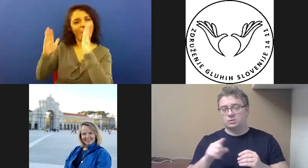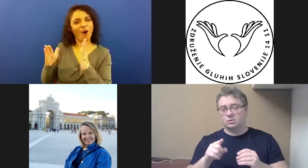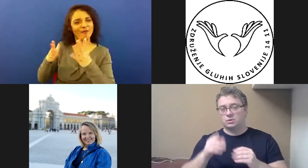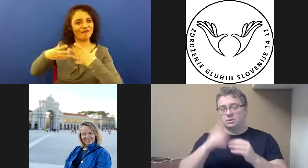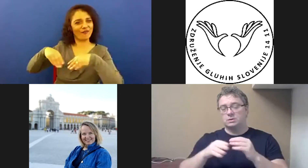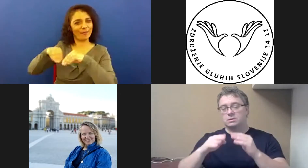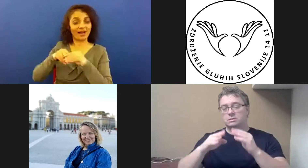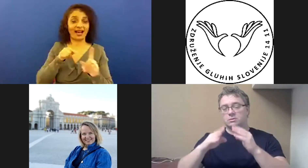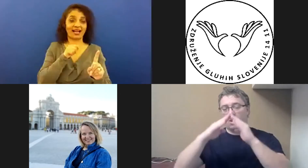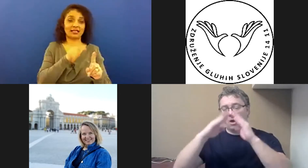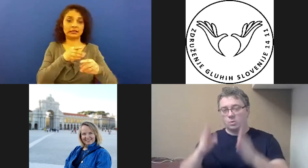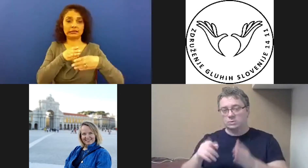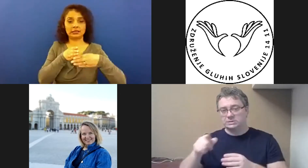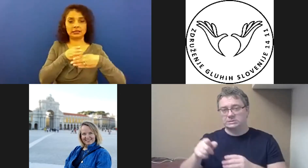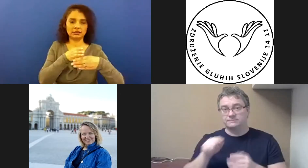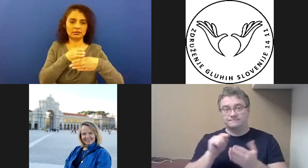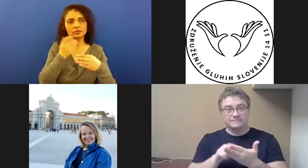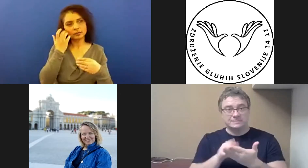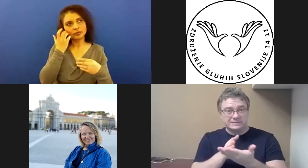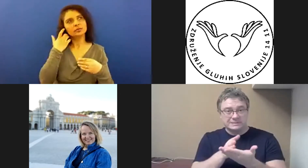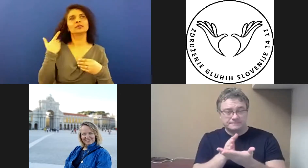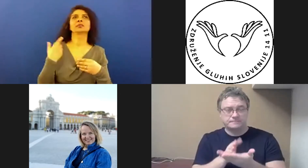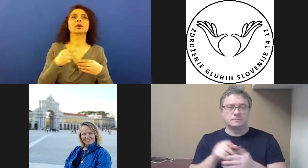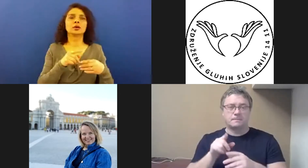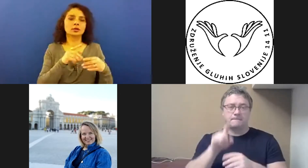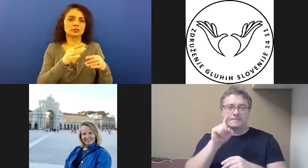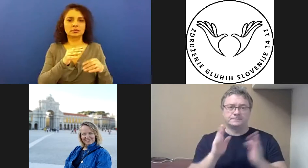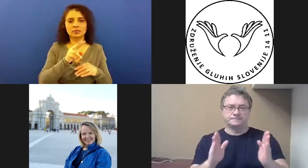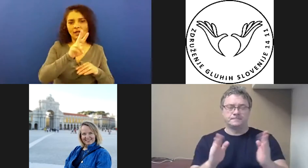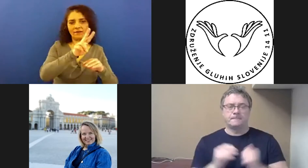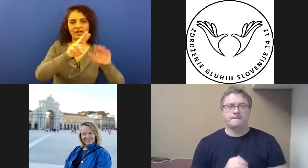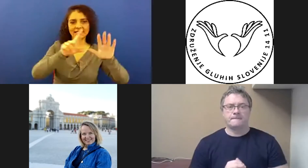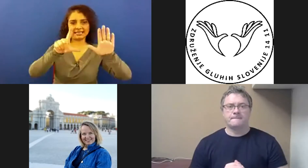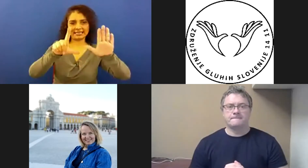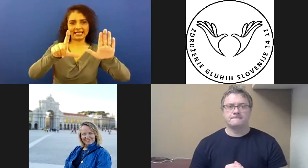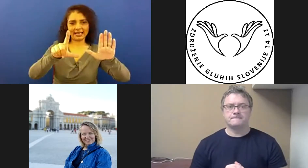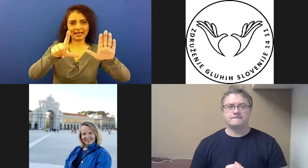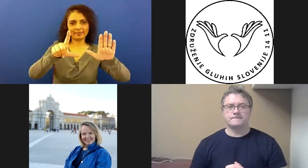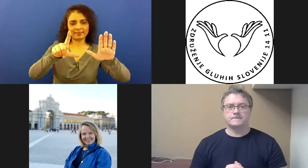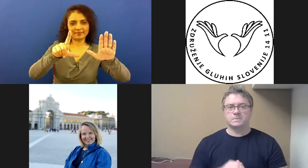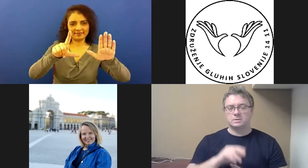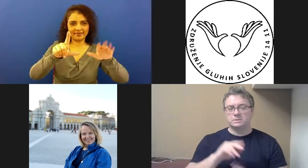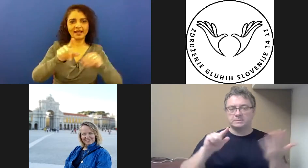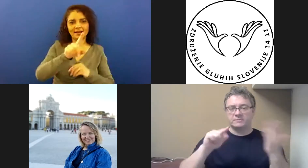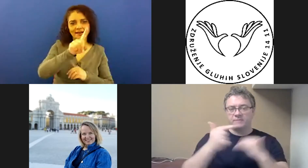Christmas holiday came and it was time for me to go back home to my family for the Christmas holidays.